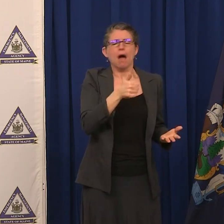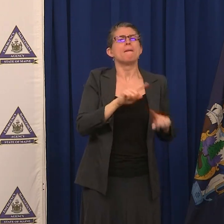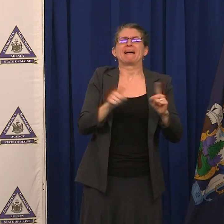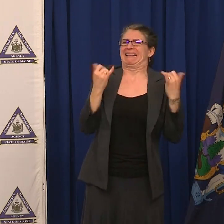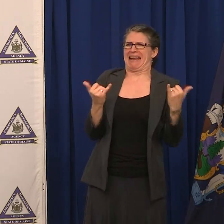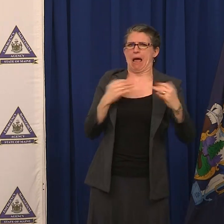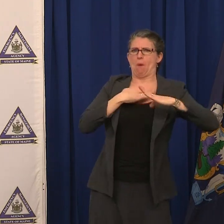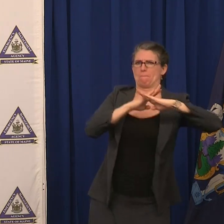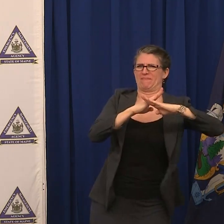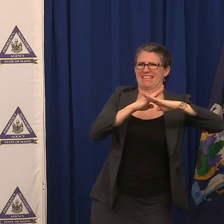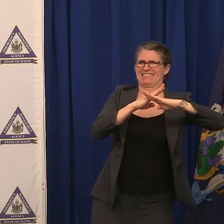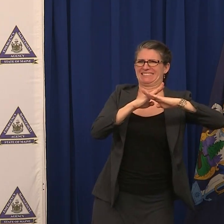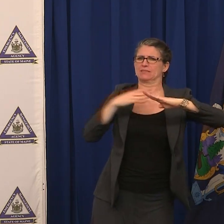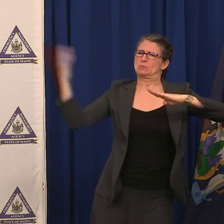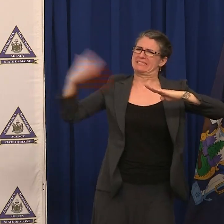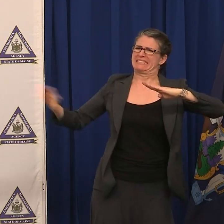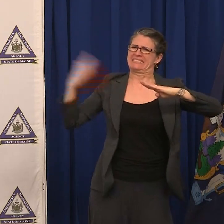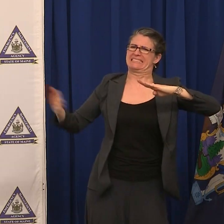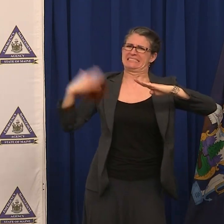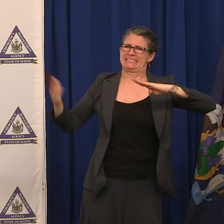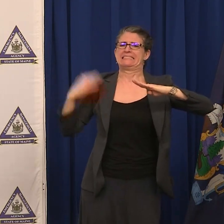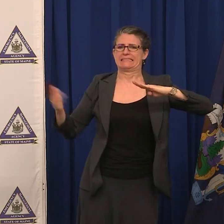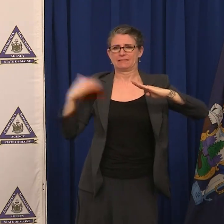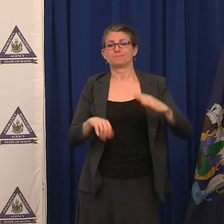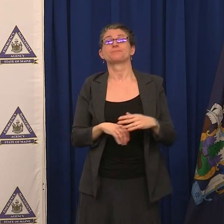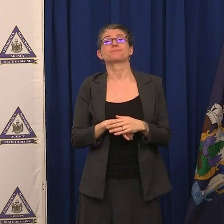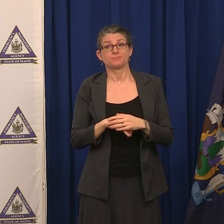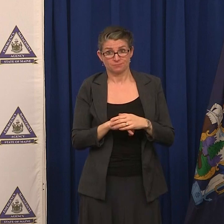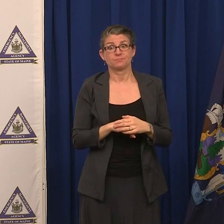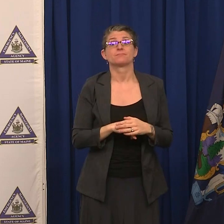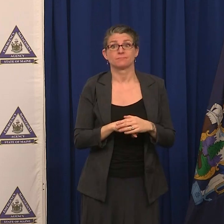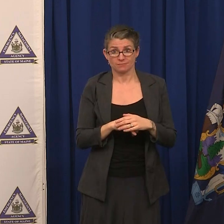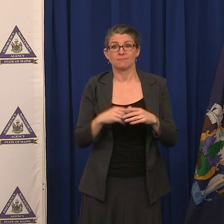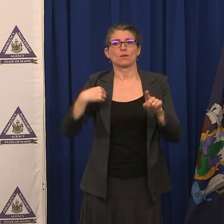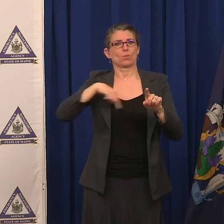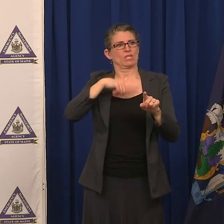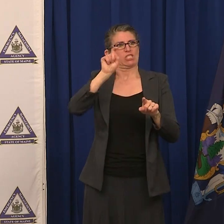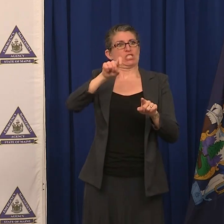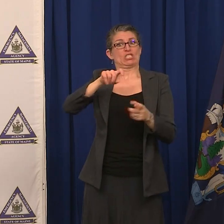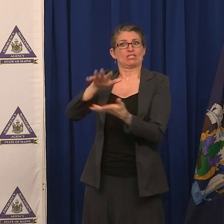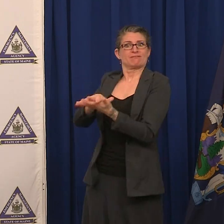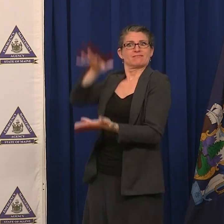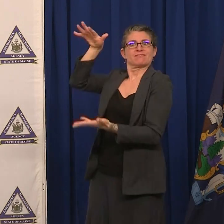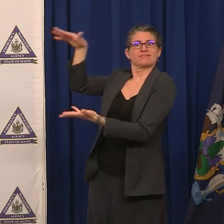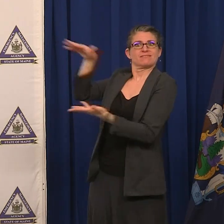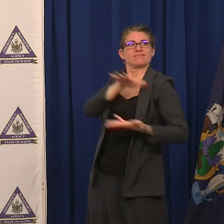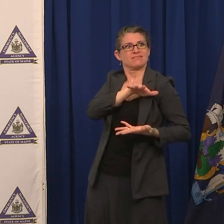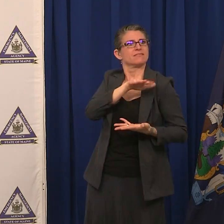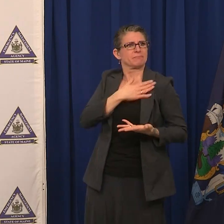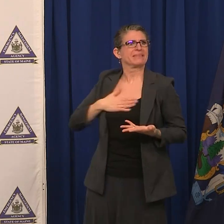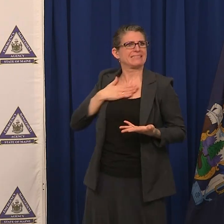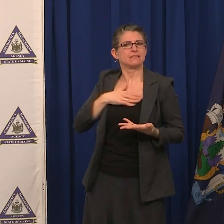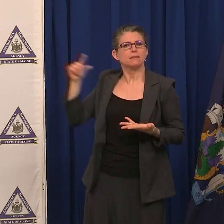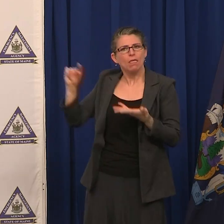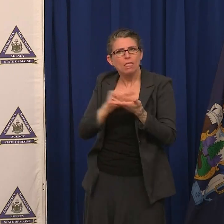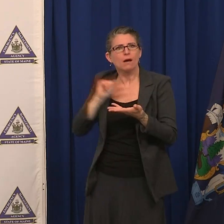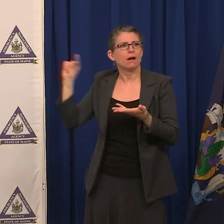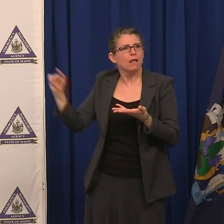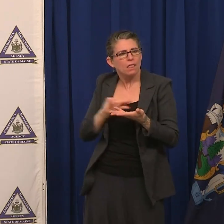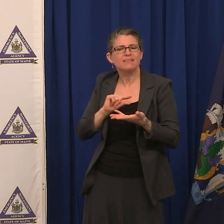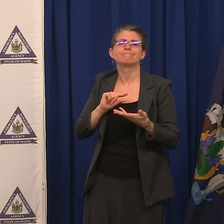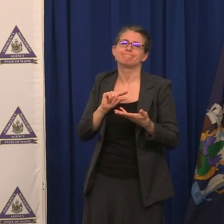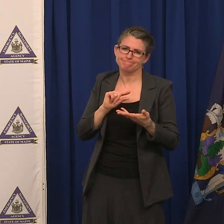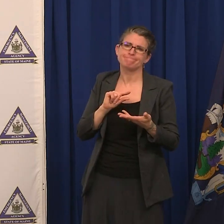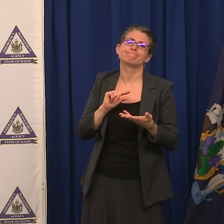received the same pro rata share of what we've asked for. So we have also asked, or I have started